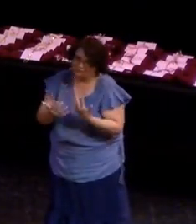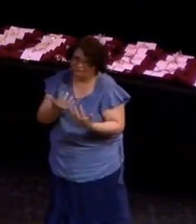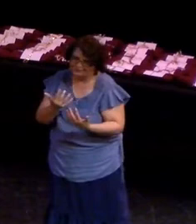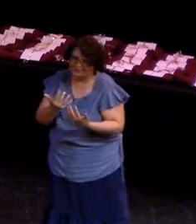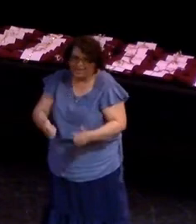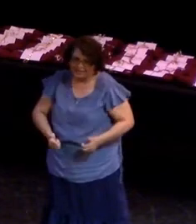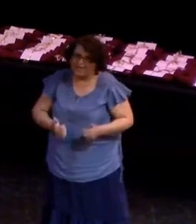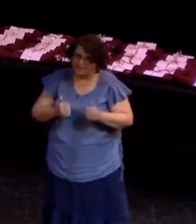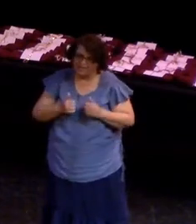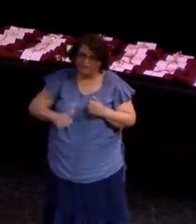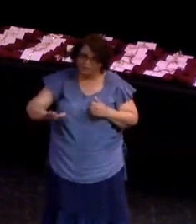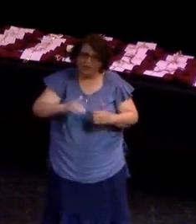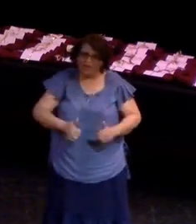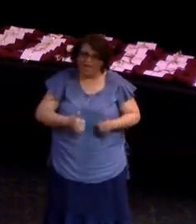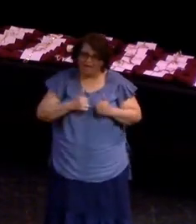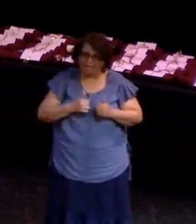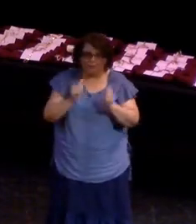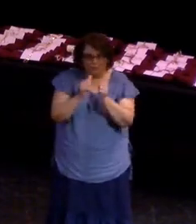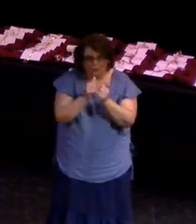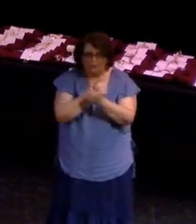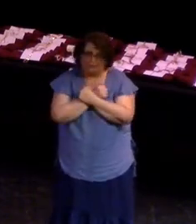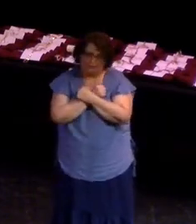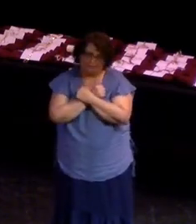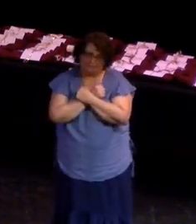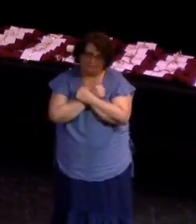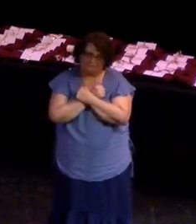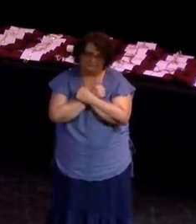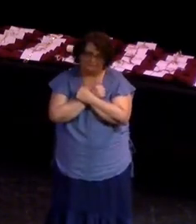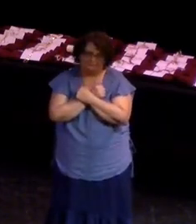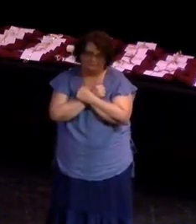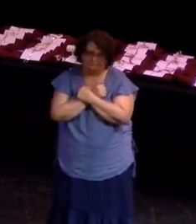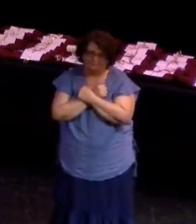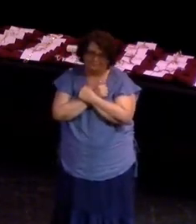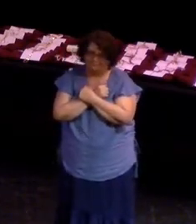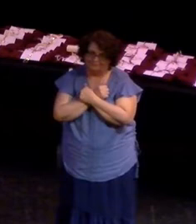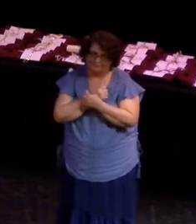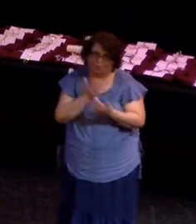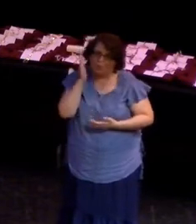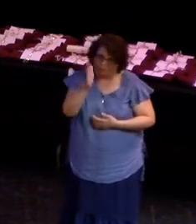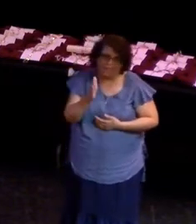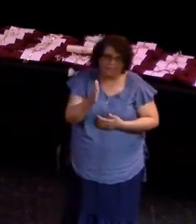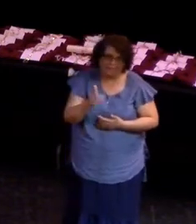Live your life in love. I'm gonna be living in bed.